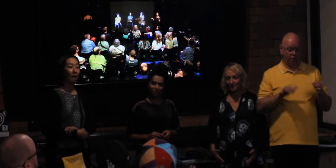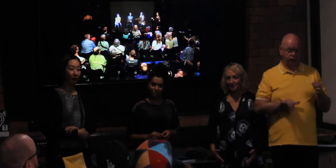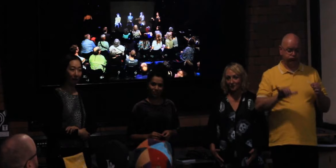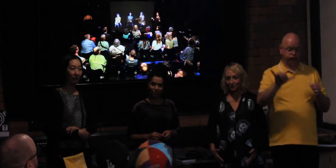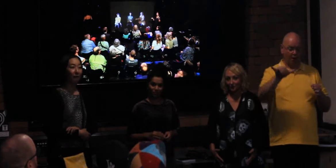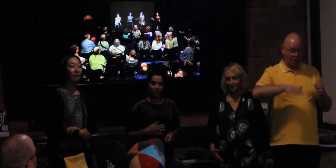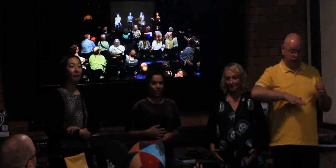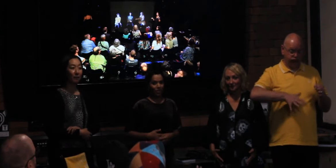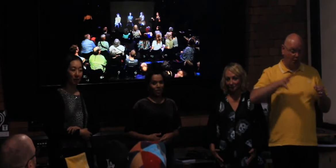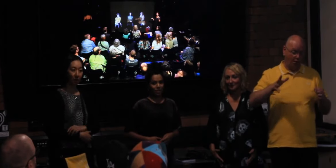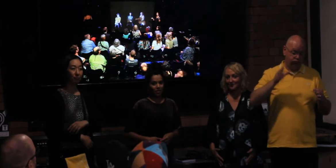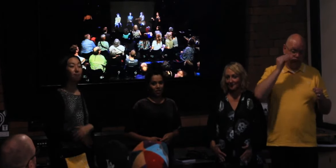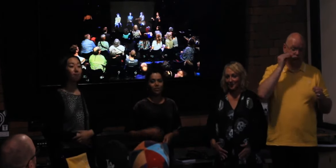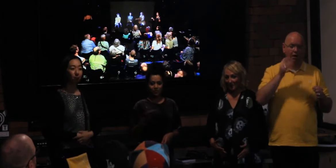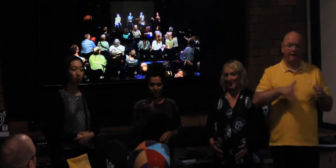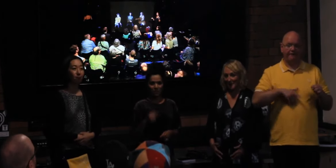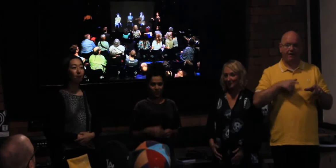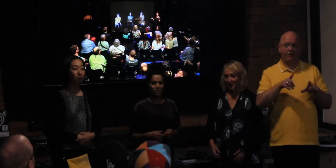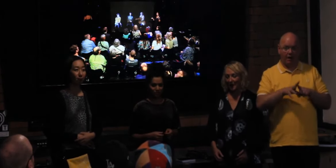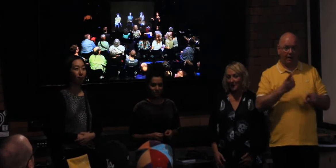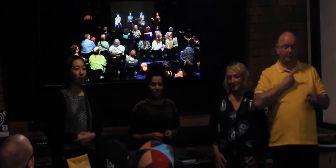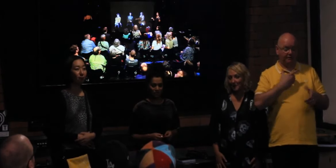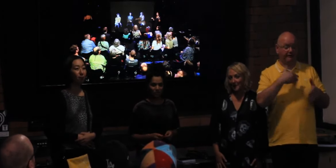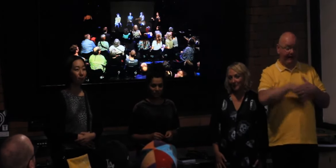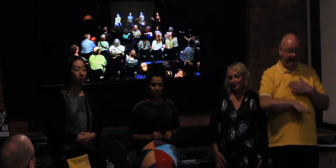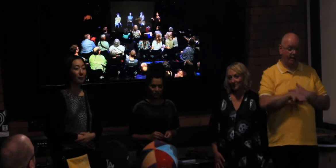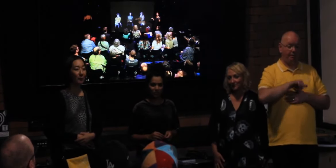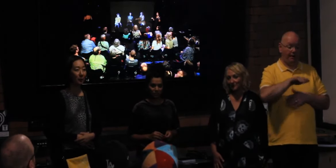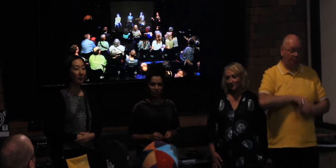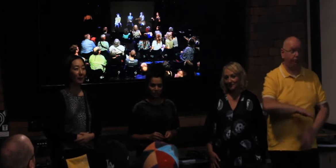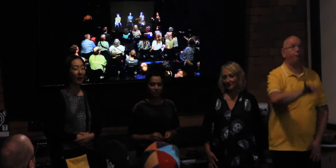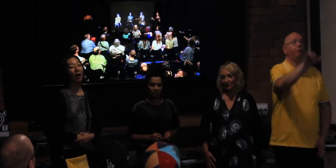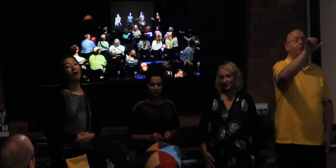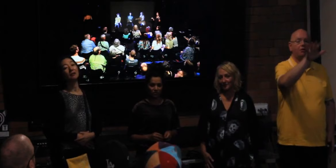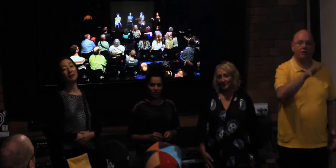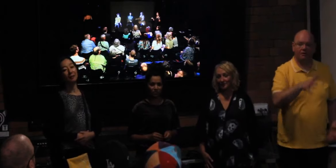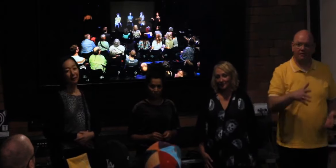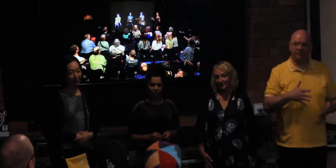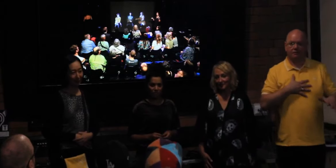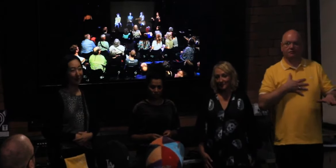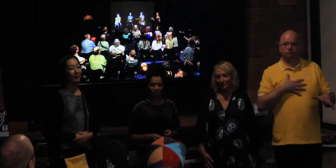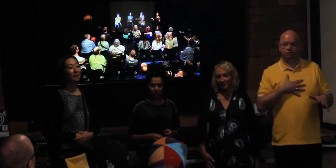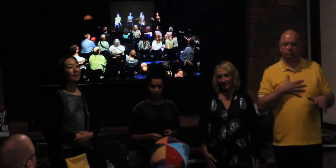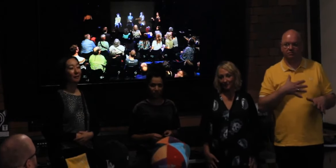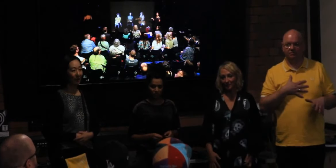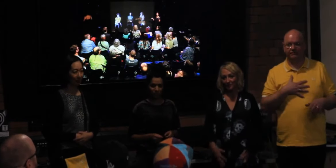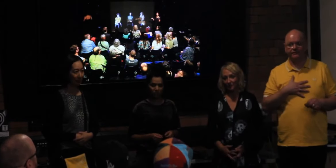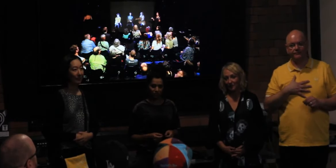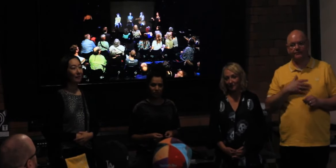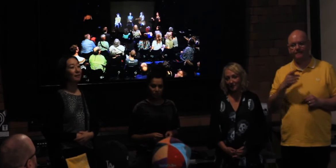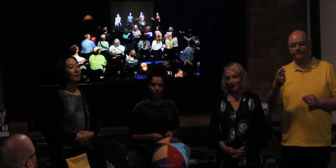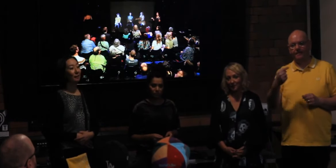that creates almost a sensation of taking off actually. And it feels, for me in a way, the only thing that I could say